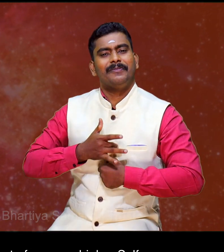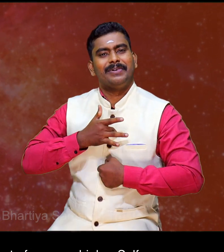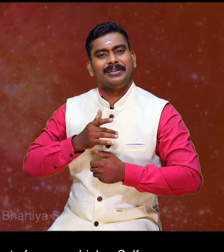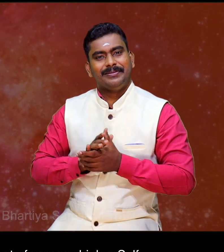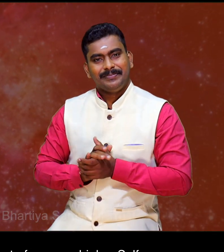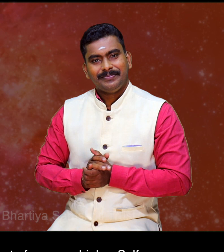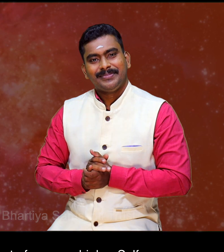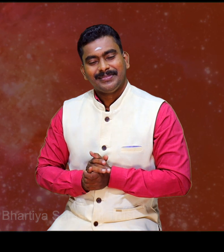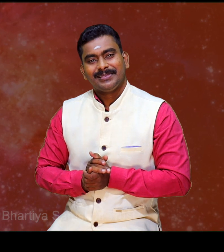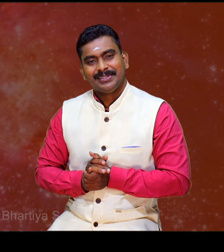higher self.